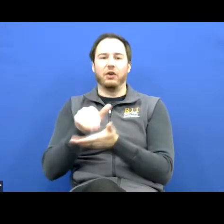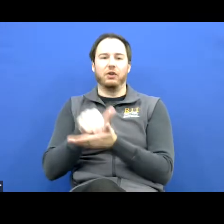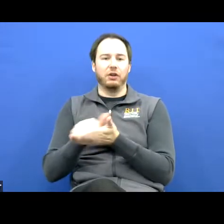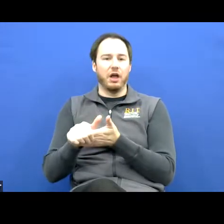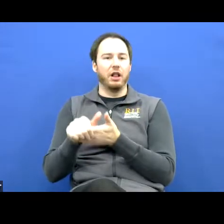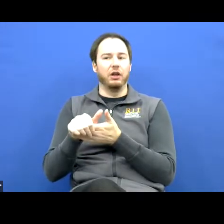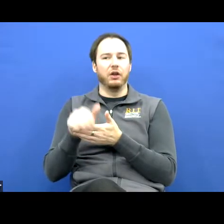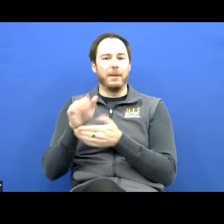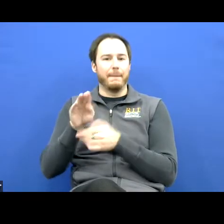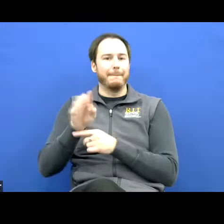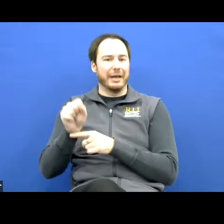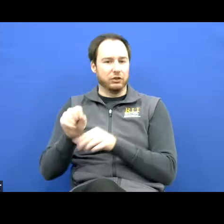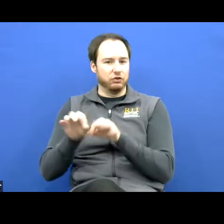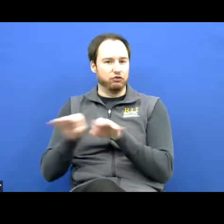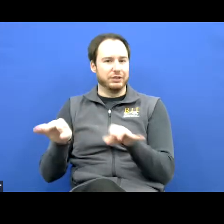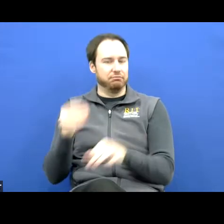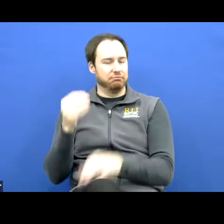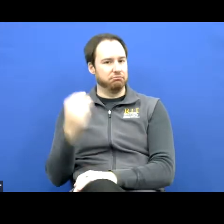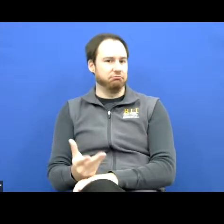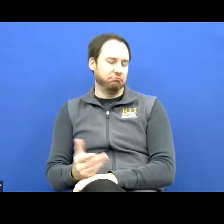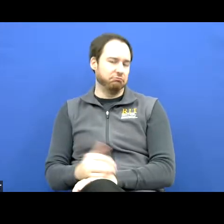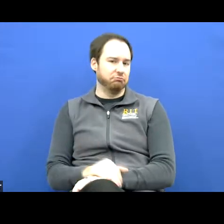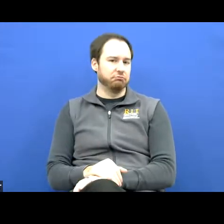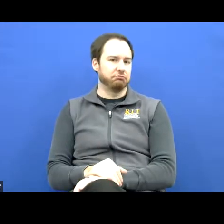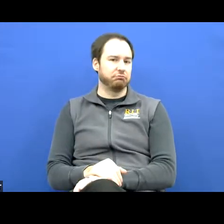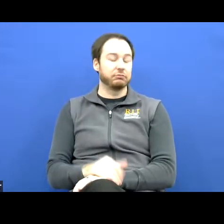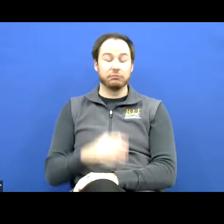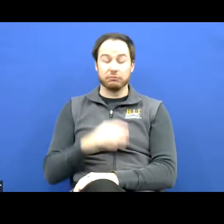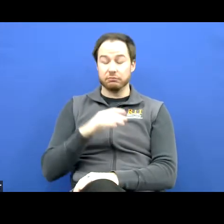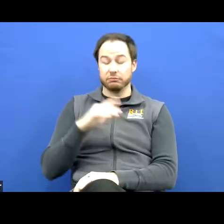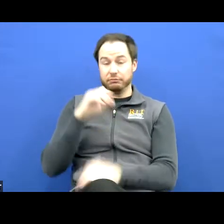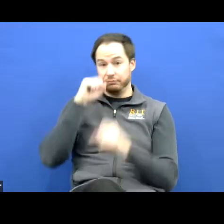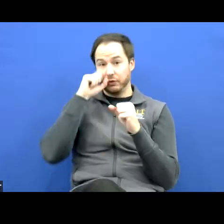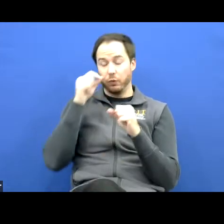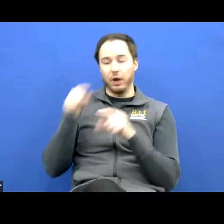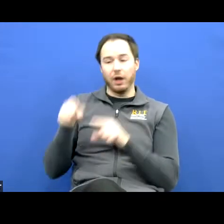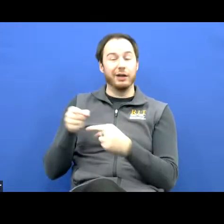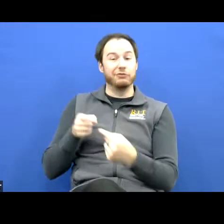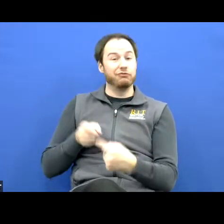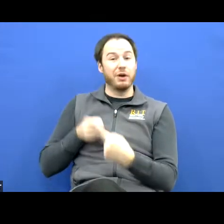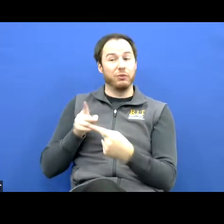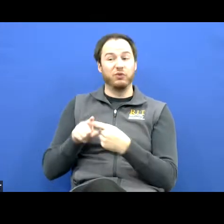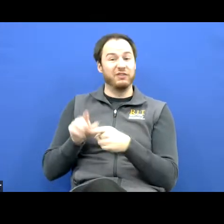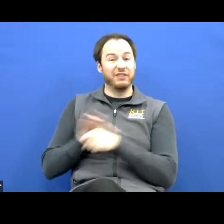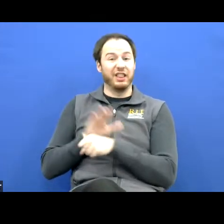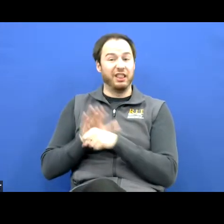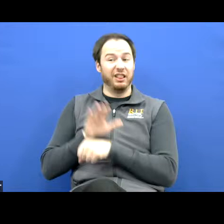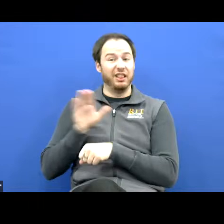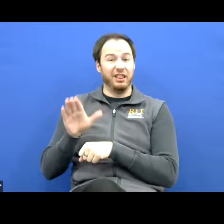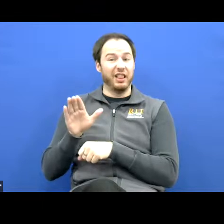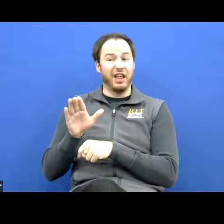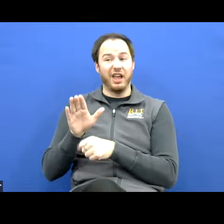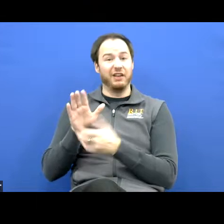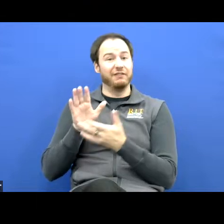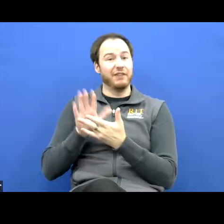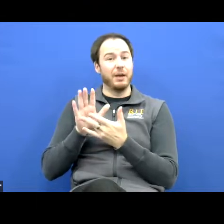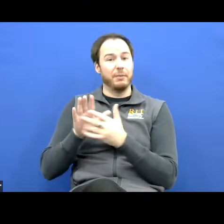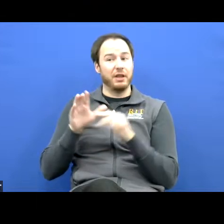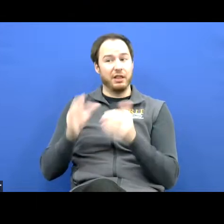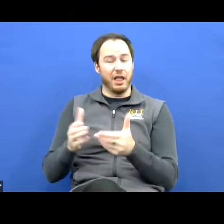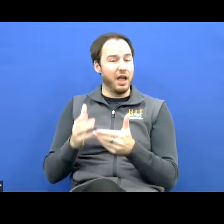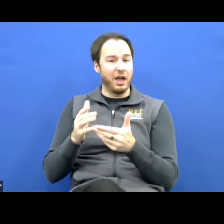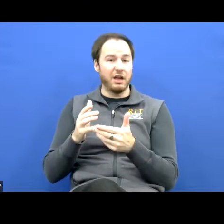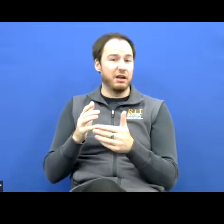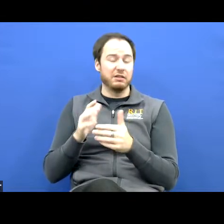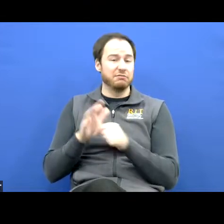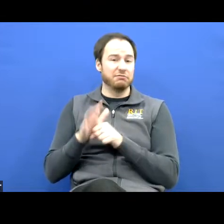the BS. Yeah. What's amazing is they have trouble filling their freshman classes.